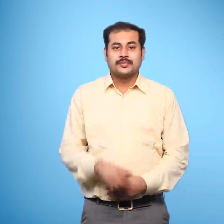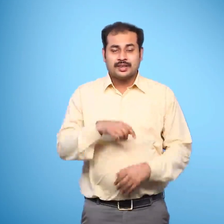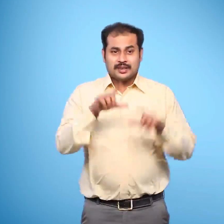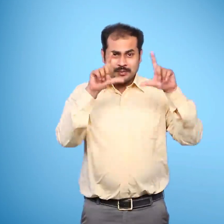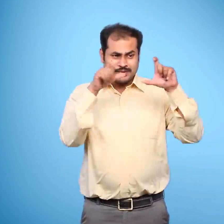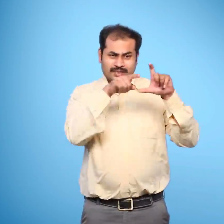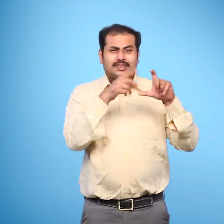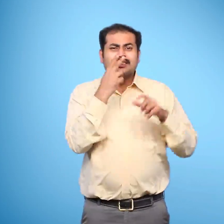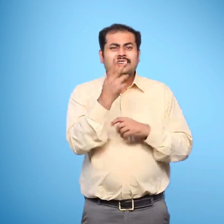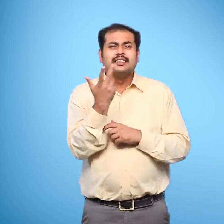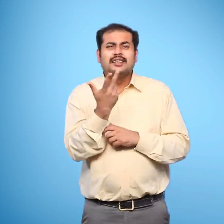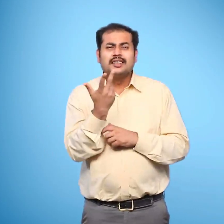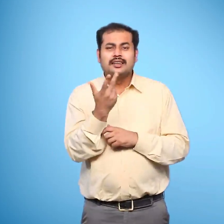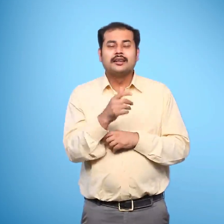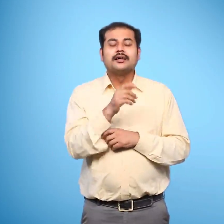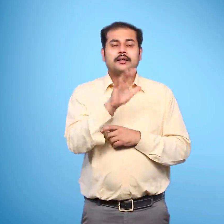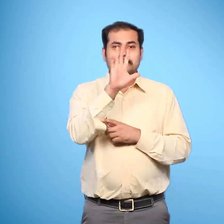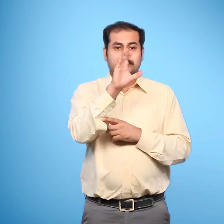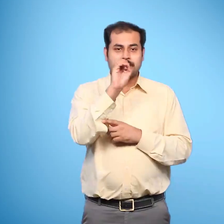There are pictures of 50 rupees,